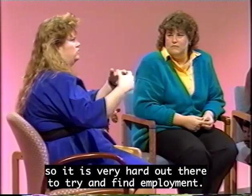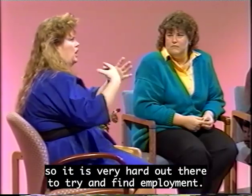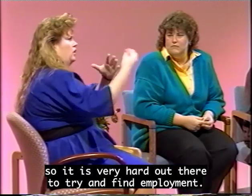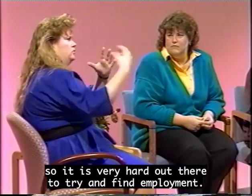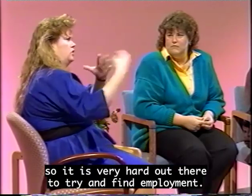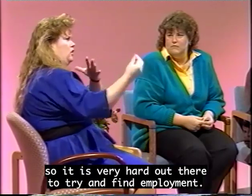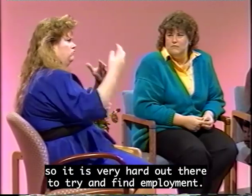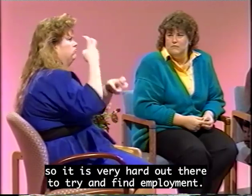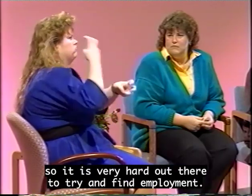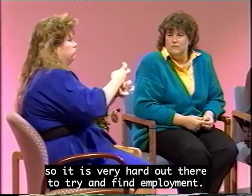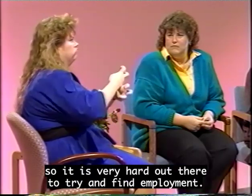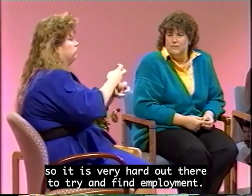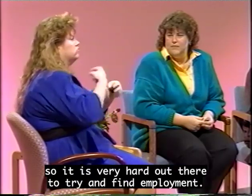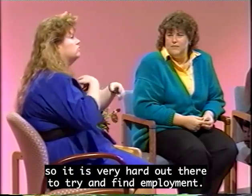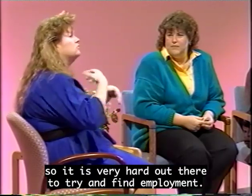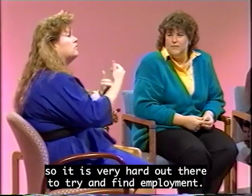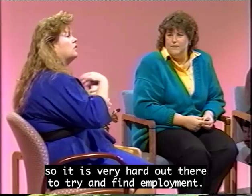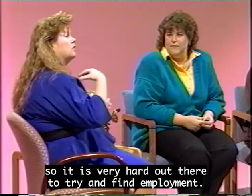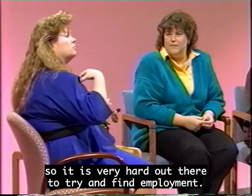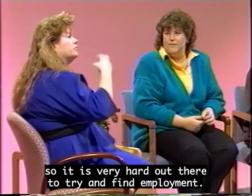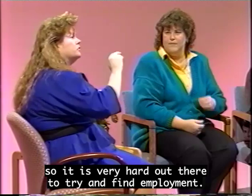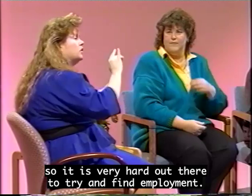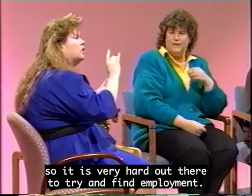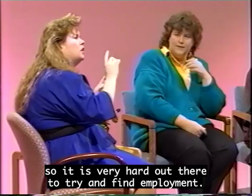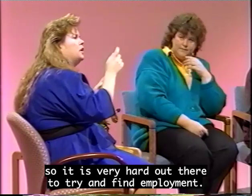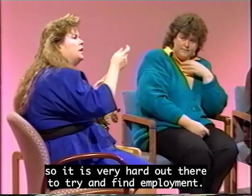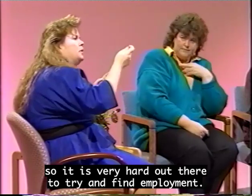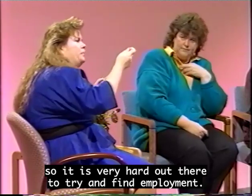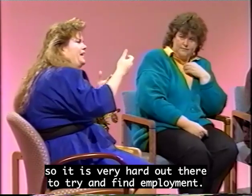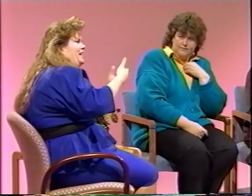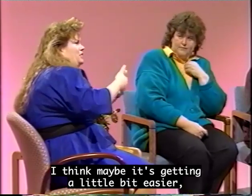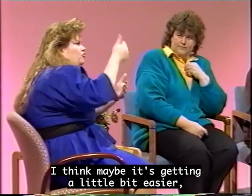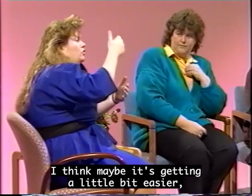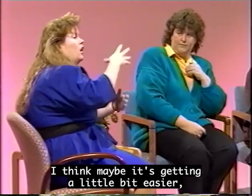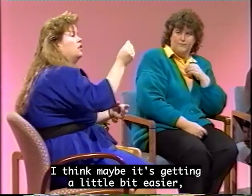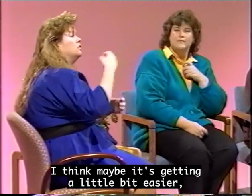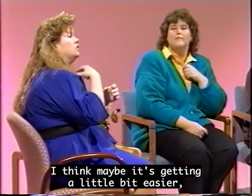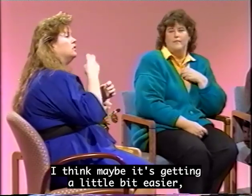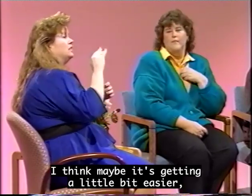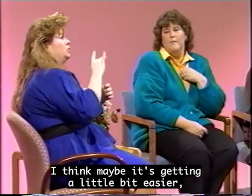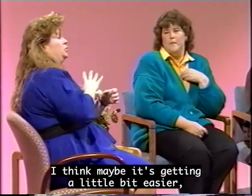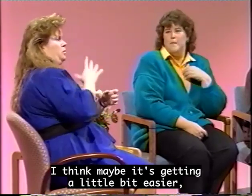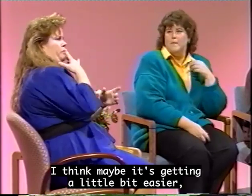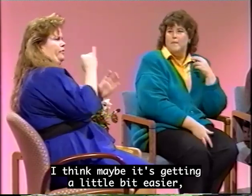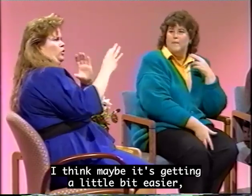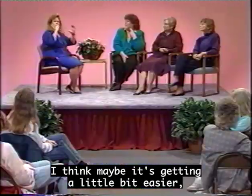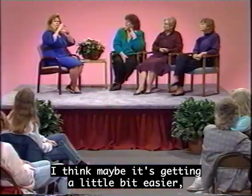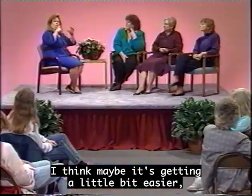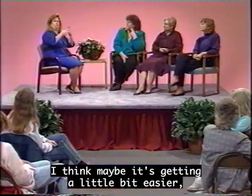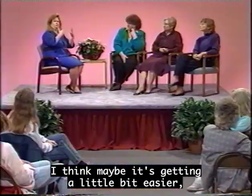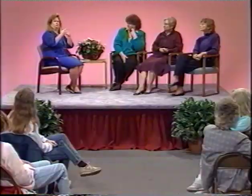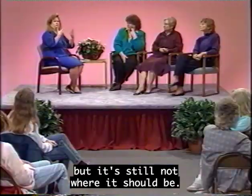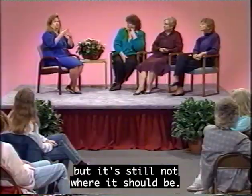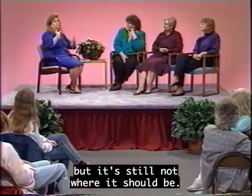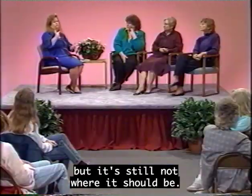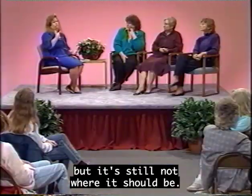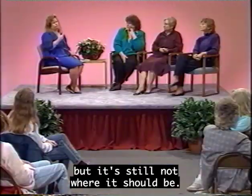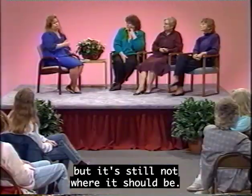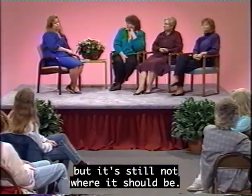So it is very hard out there to try and find employment. I think maybe it's getting a little bit easier, but it's still